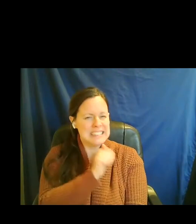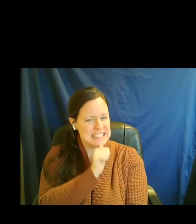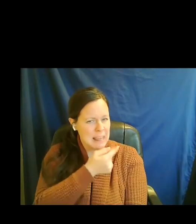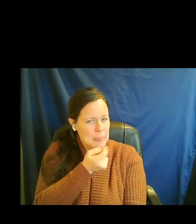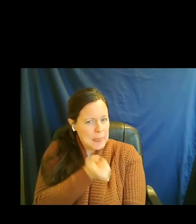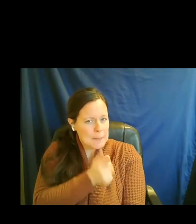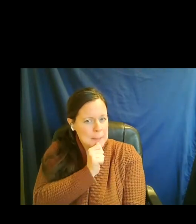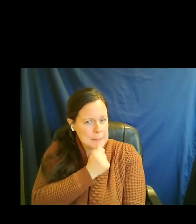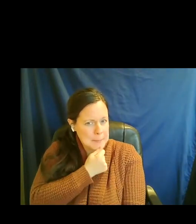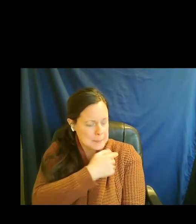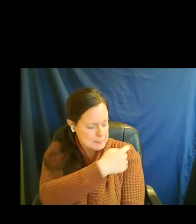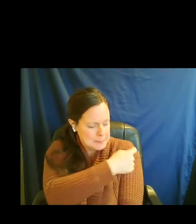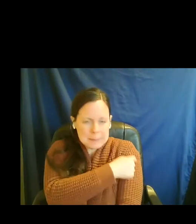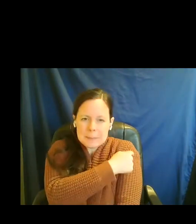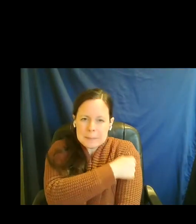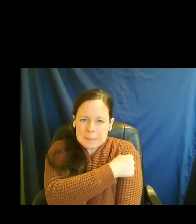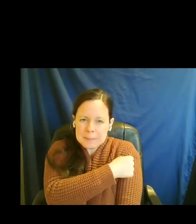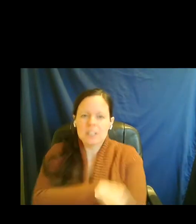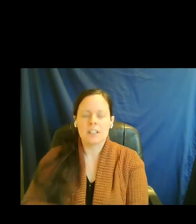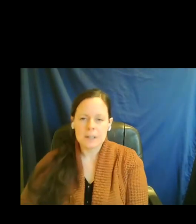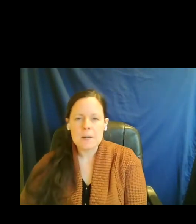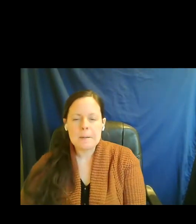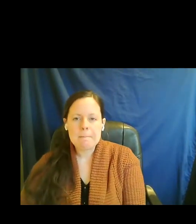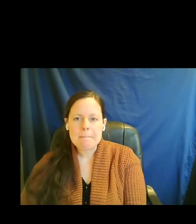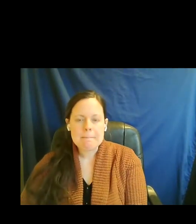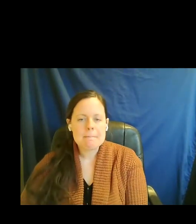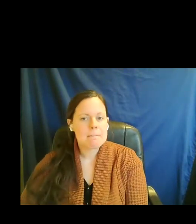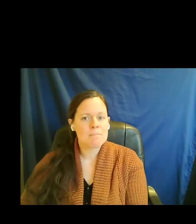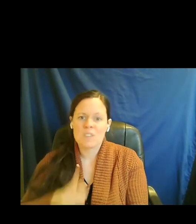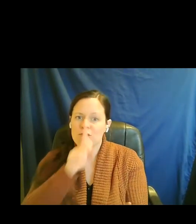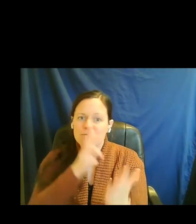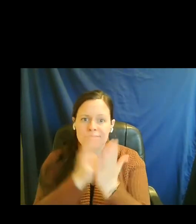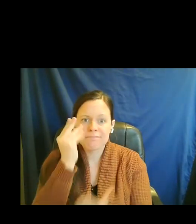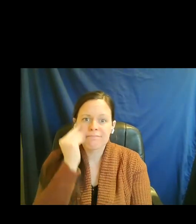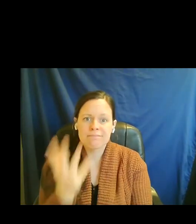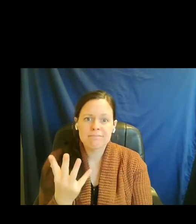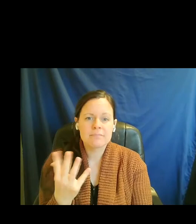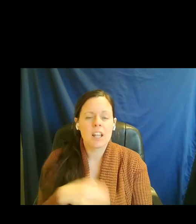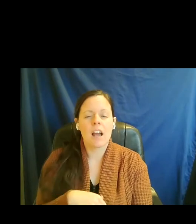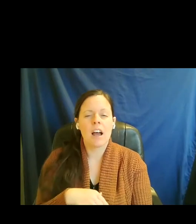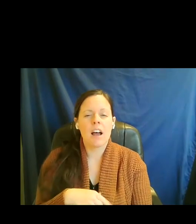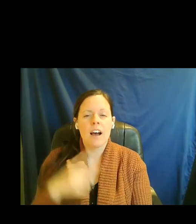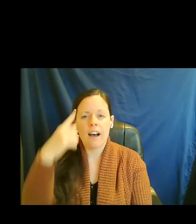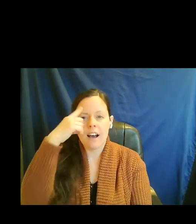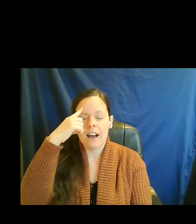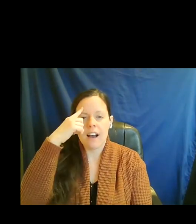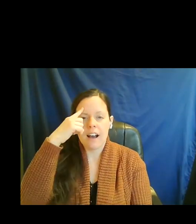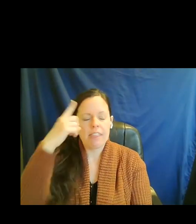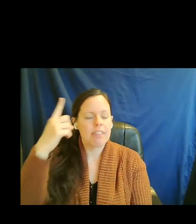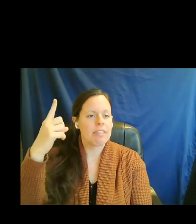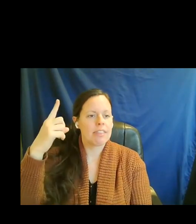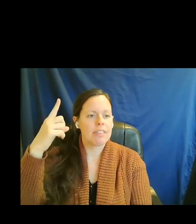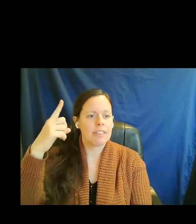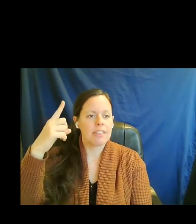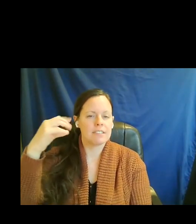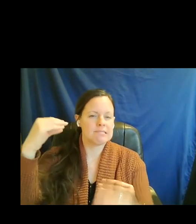and soreness in my arm. And, I'll be honest with you, I think we have been educated on all the